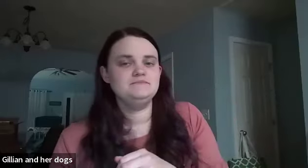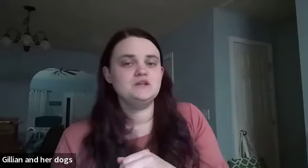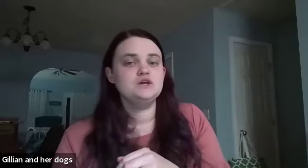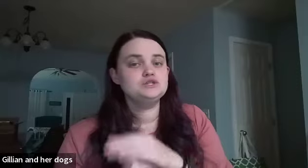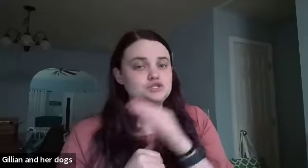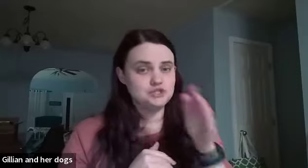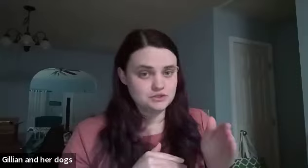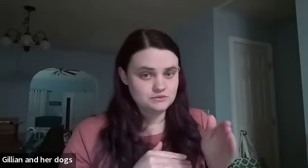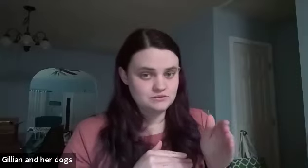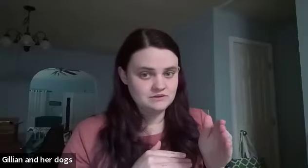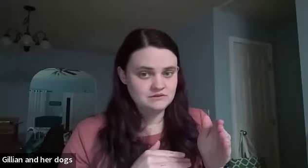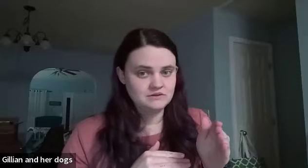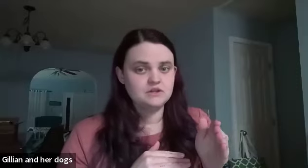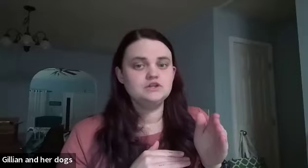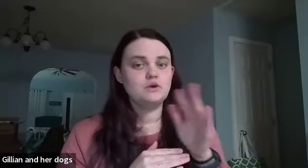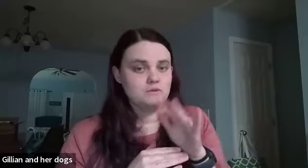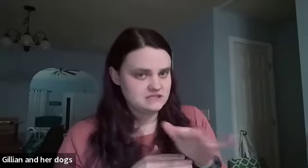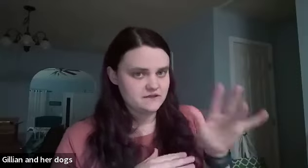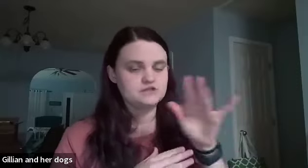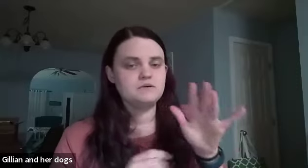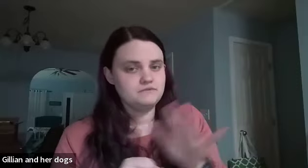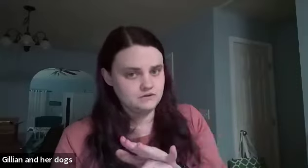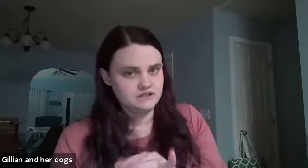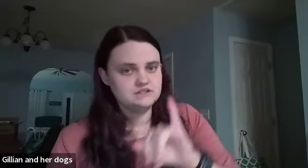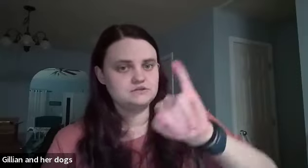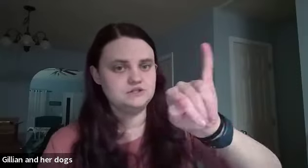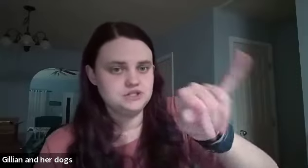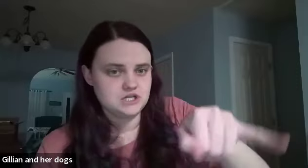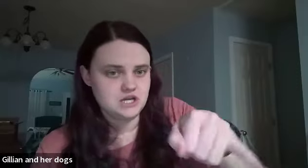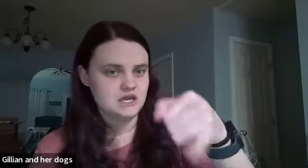okay. June, you're going to fingerspell fully. So